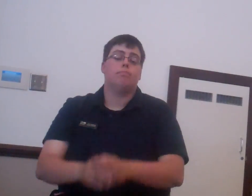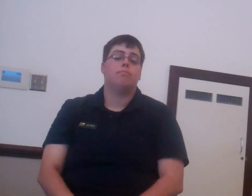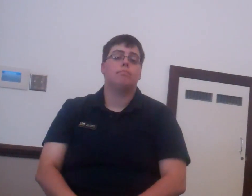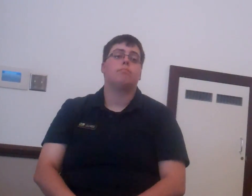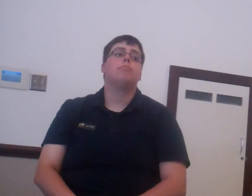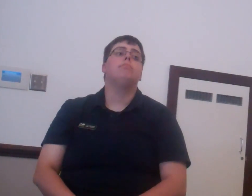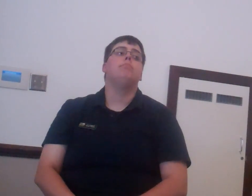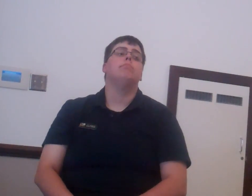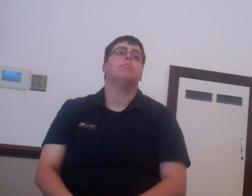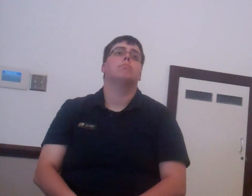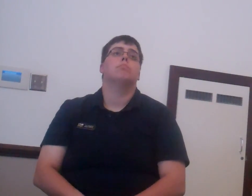work,